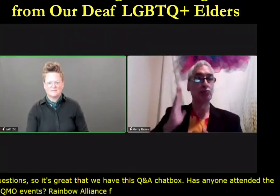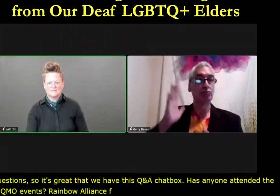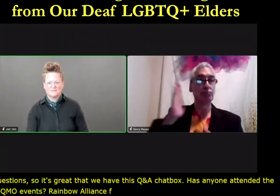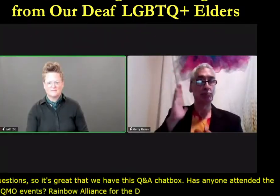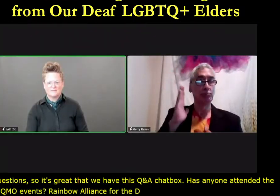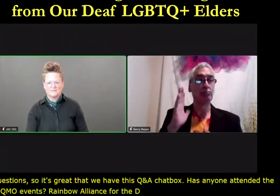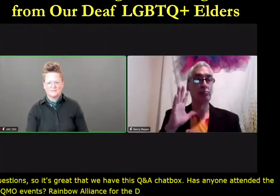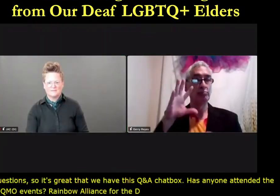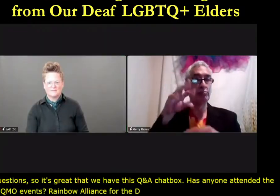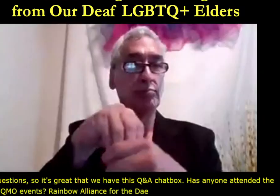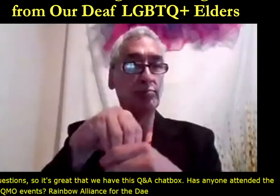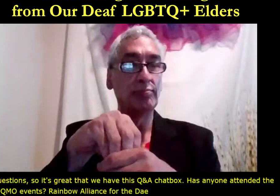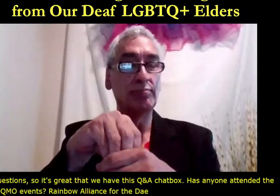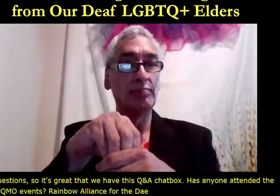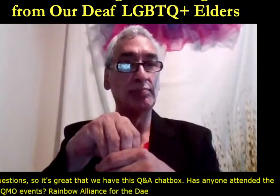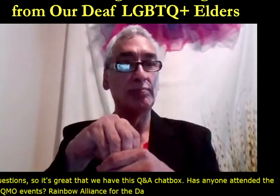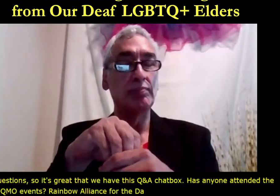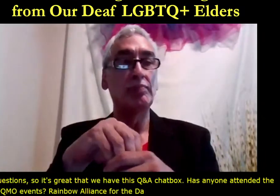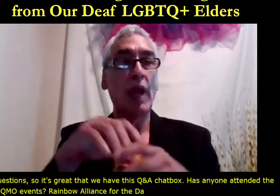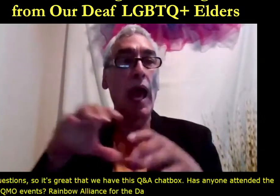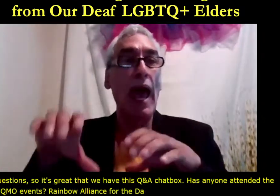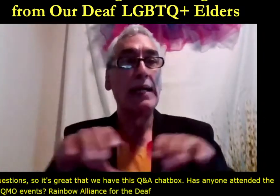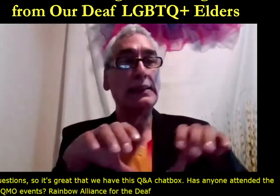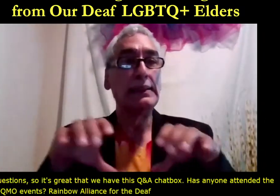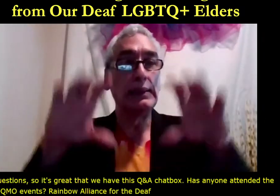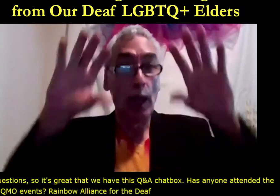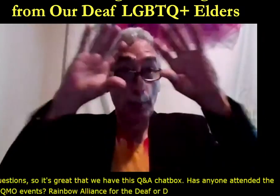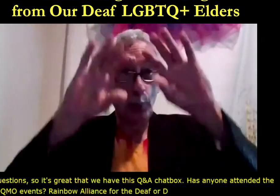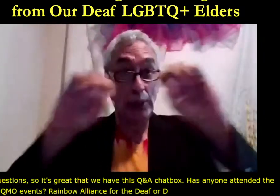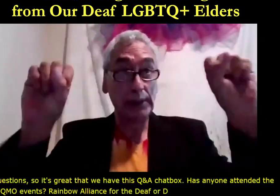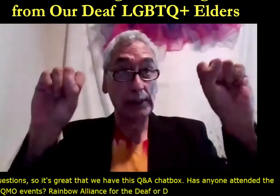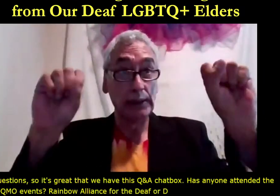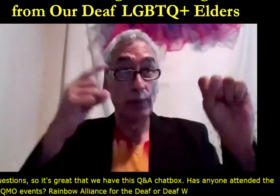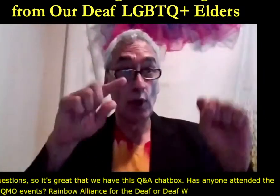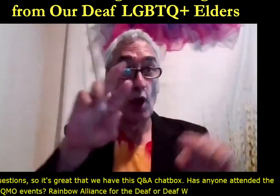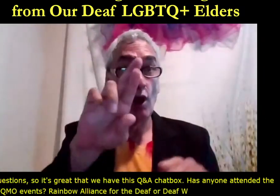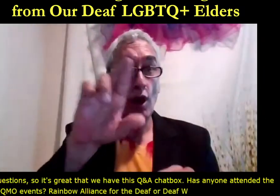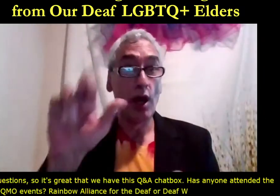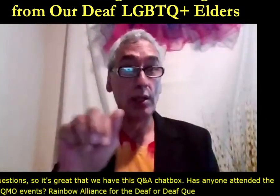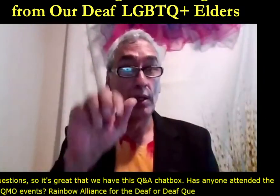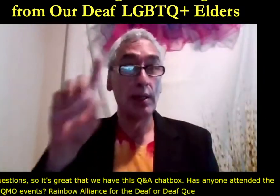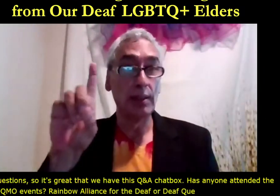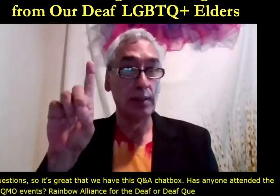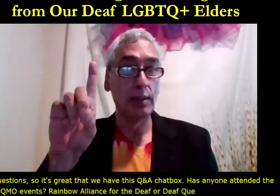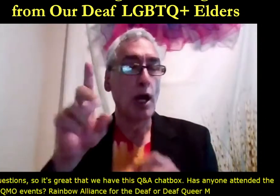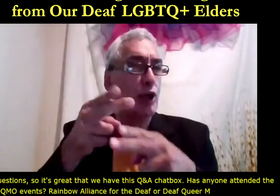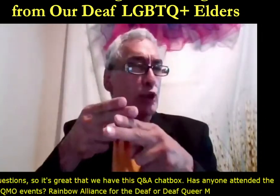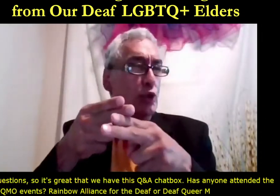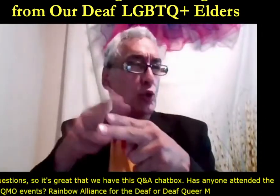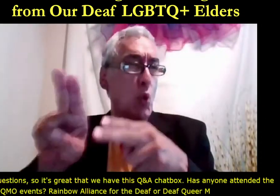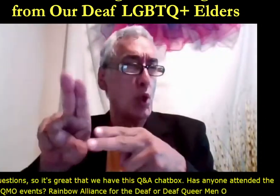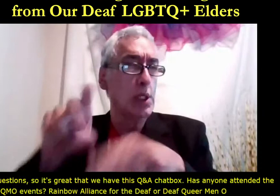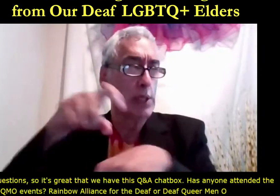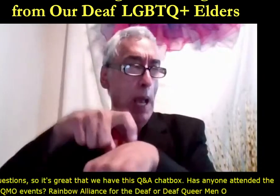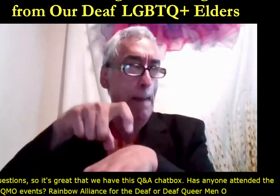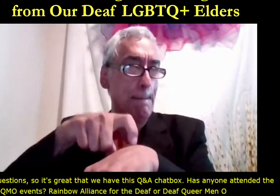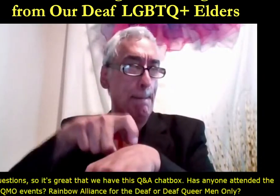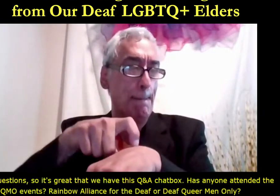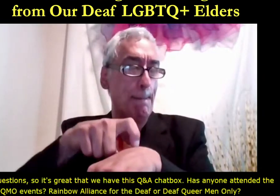this is jerry yes um i was involved in the past i was the acting president of the rainbow alliance of the